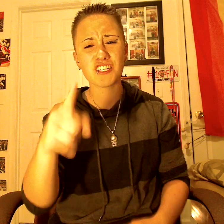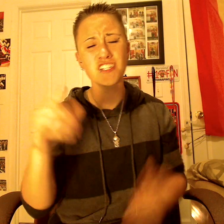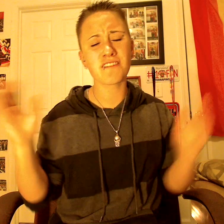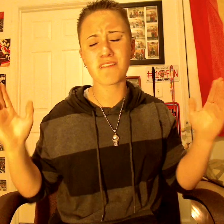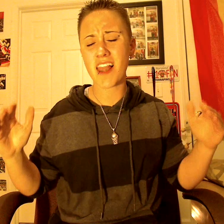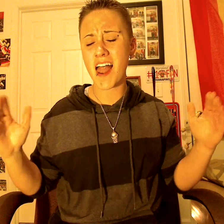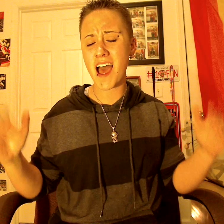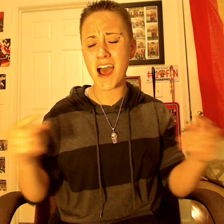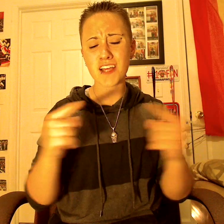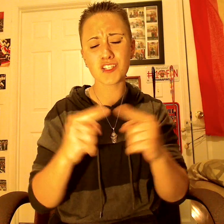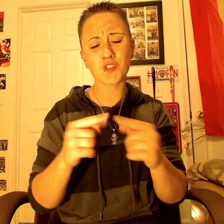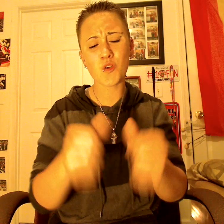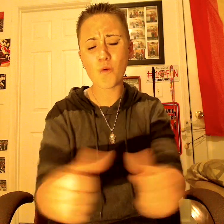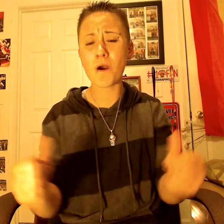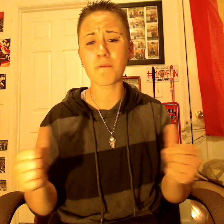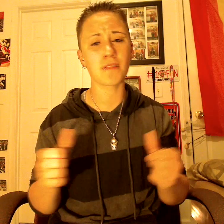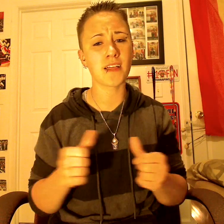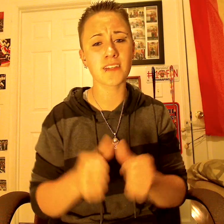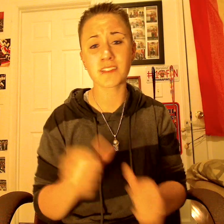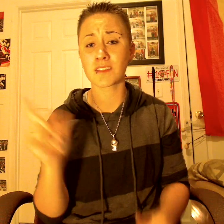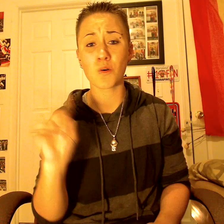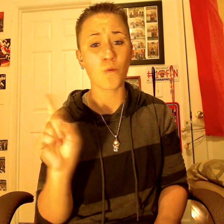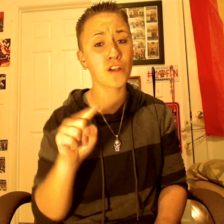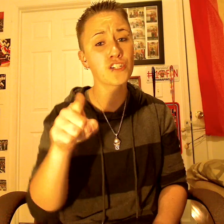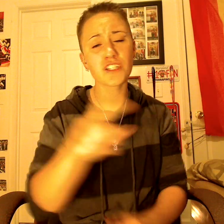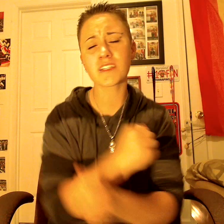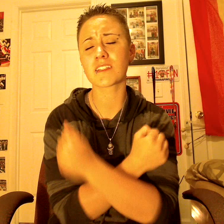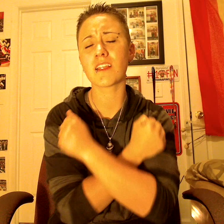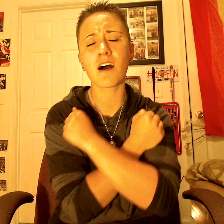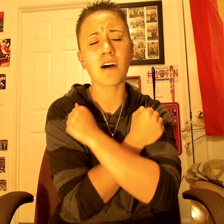she flies to a place where she's